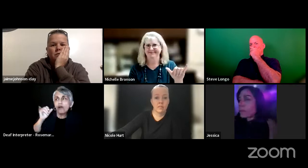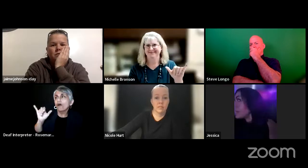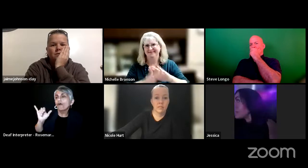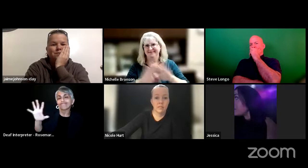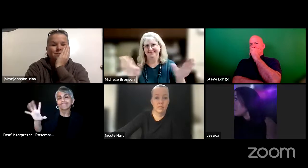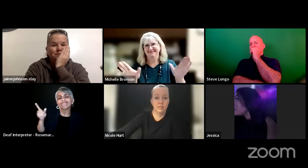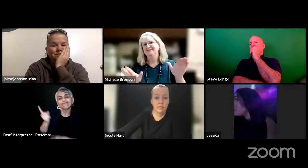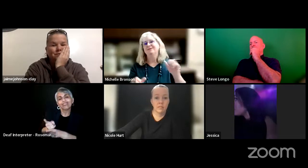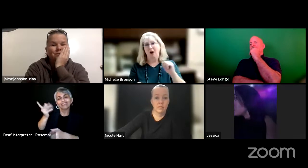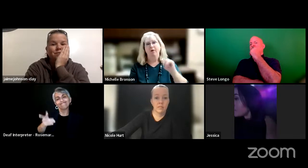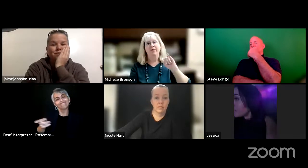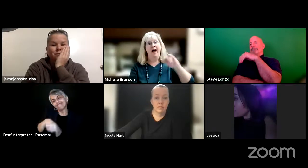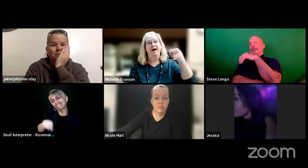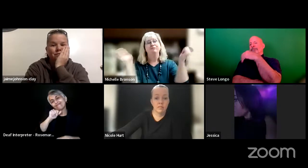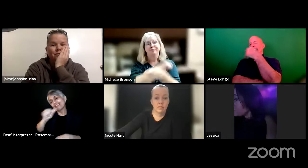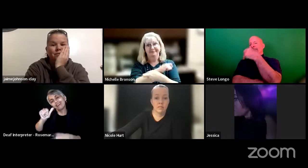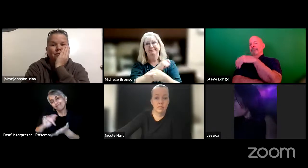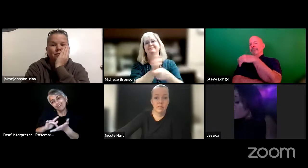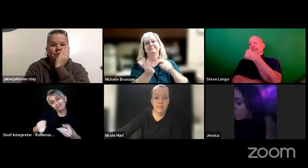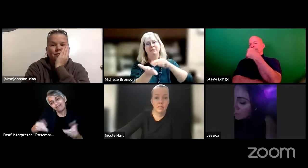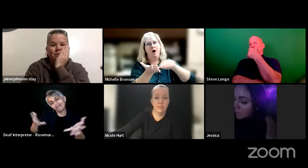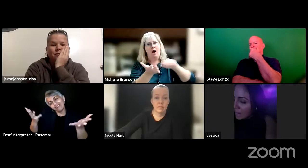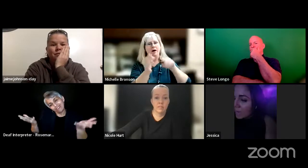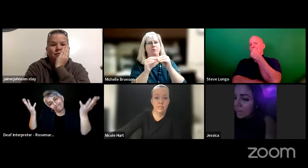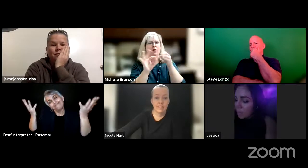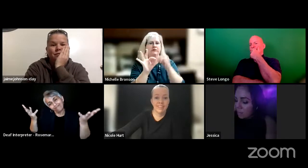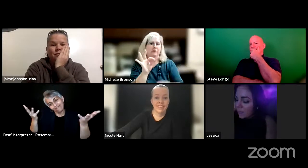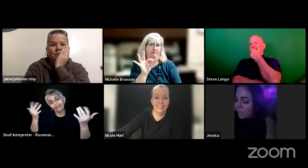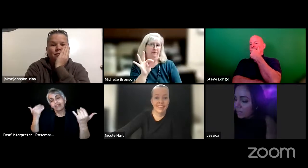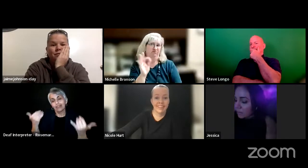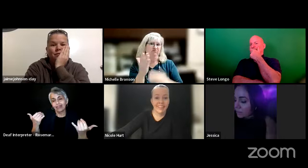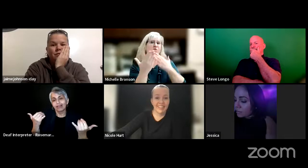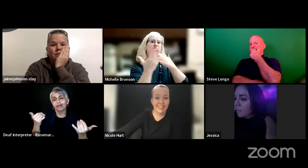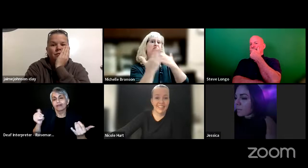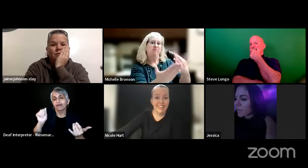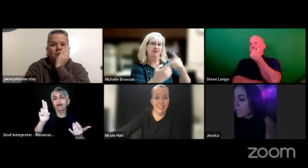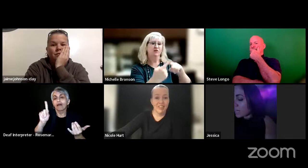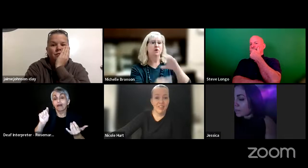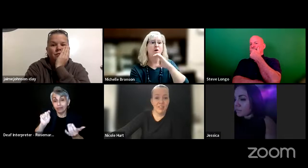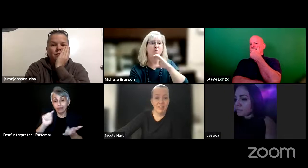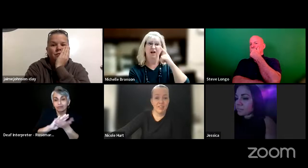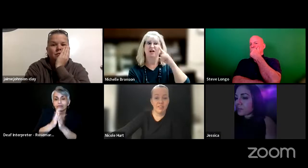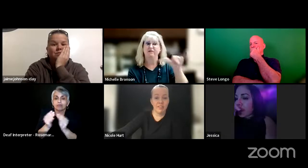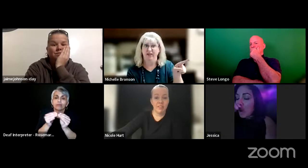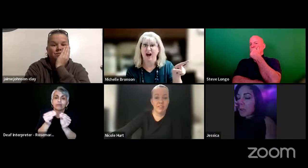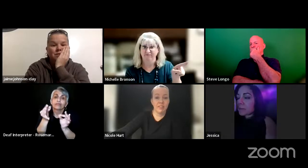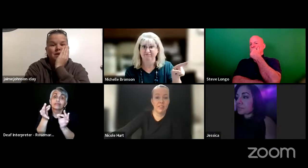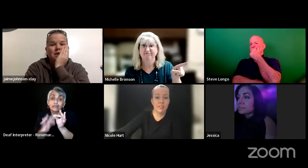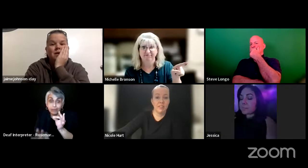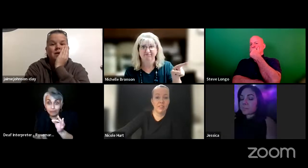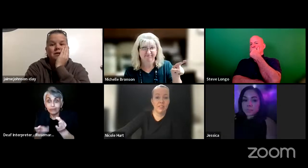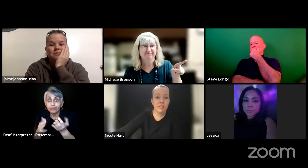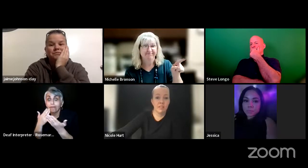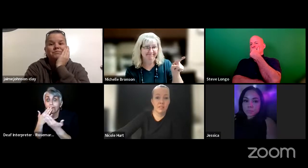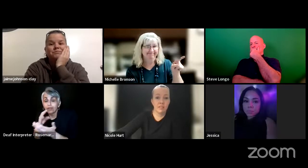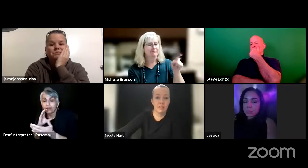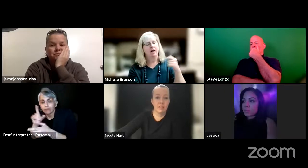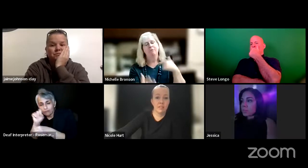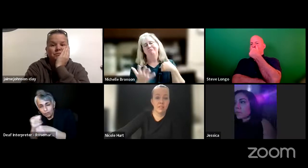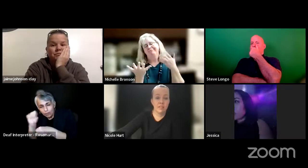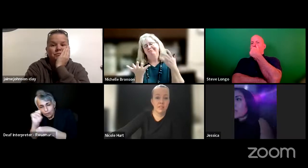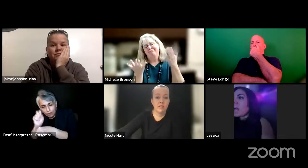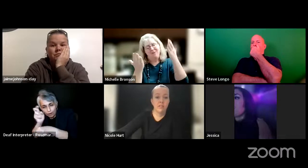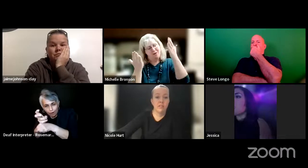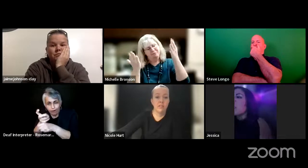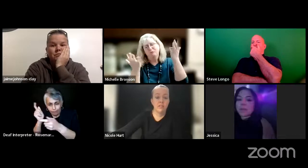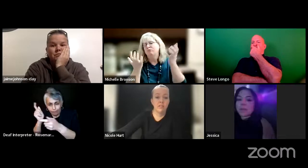to where we got an, oh, we understand now. And so the payment is much more simple. So we really